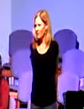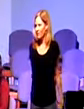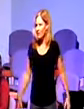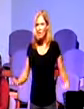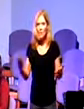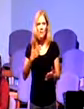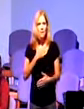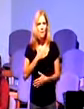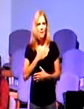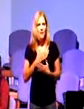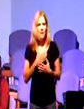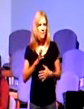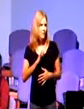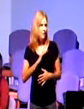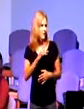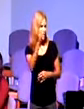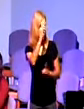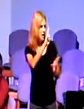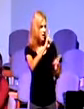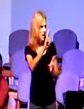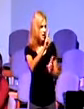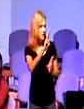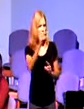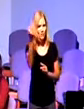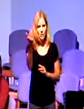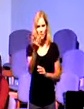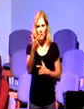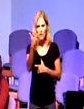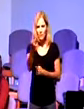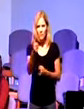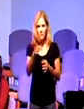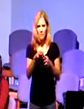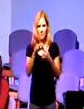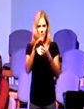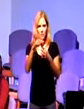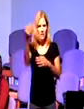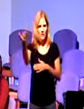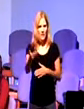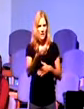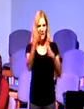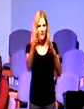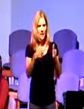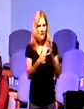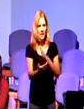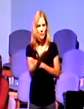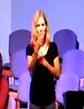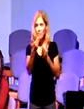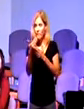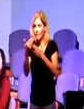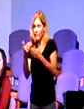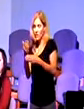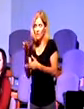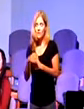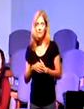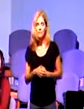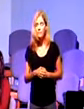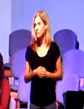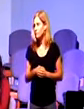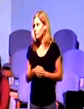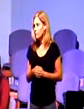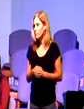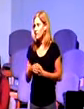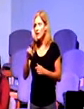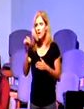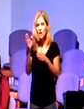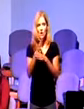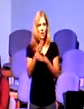Well, it's my privilege and honor to be able to introduce some special guests this morning. But before I do that, I need to